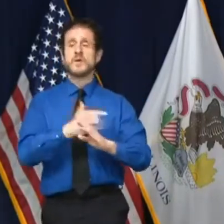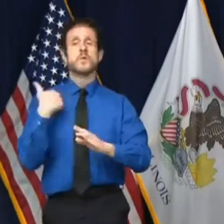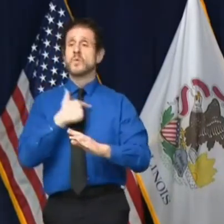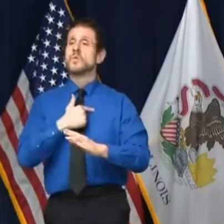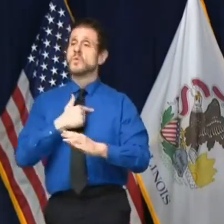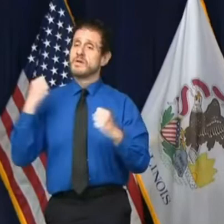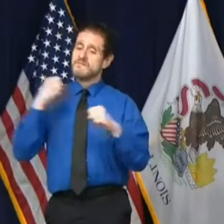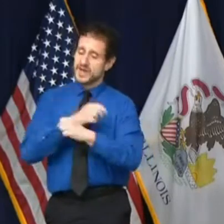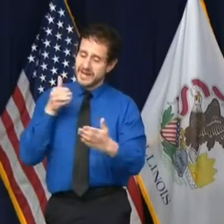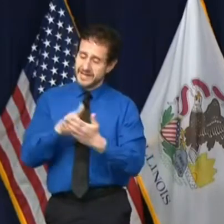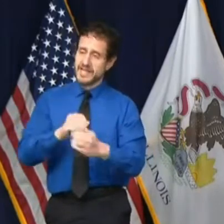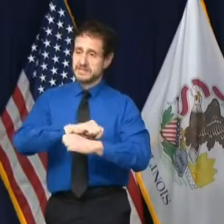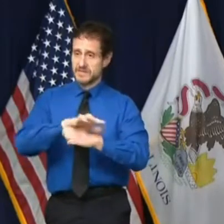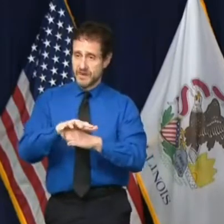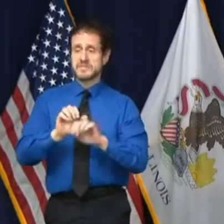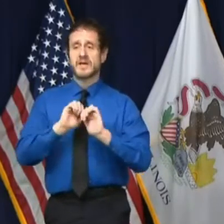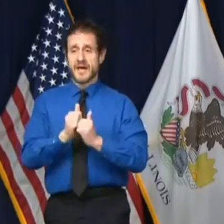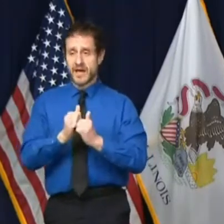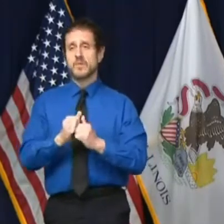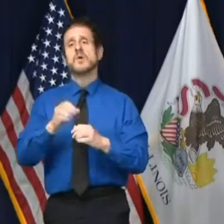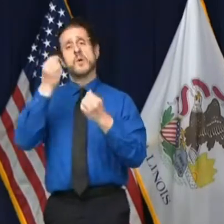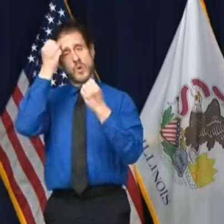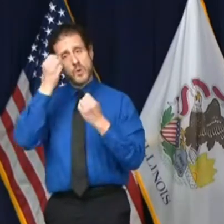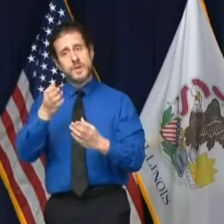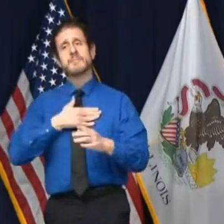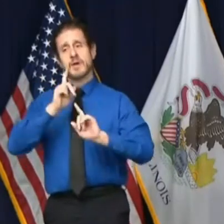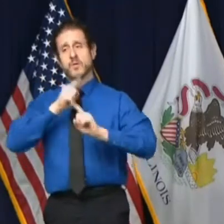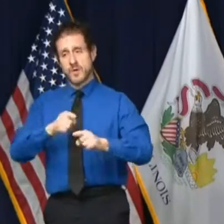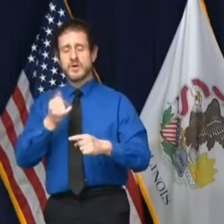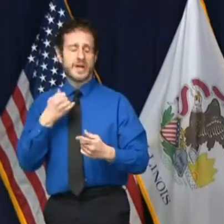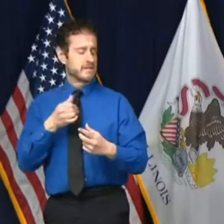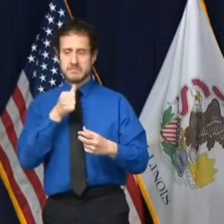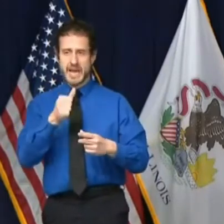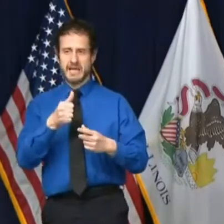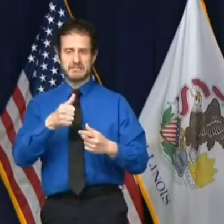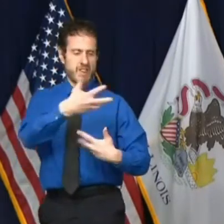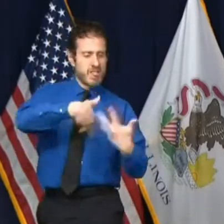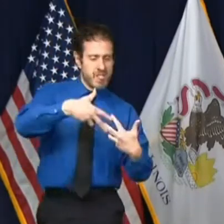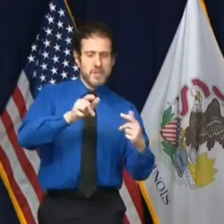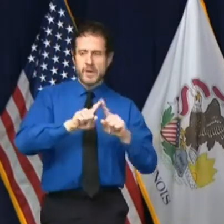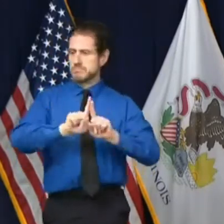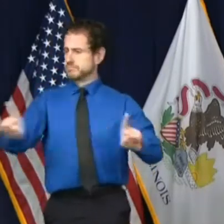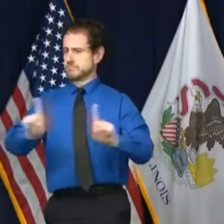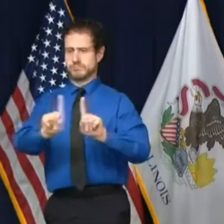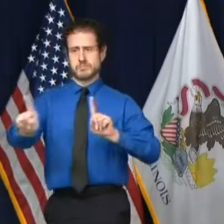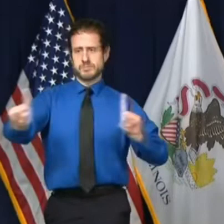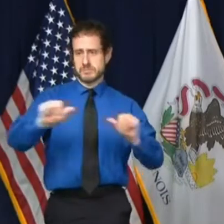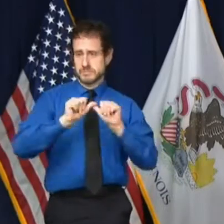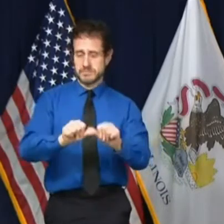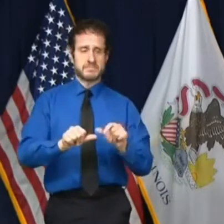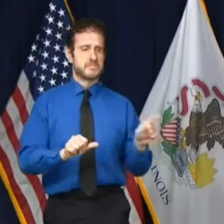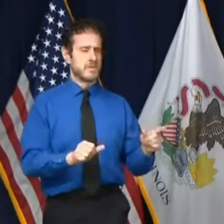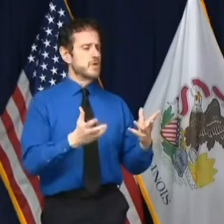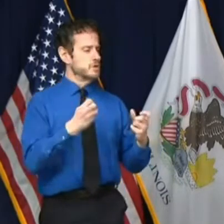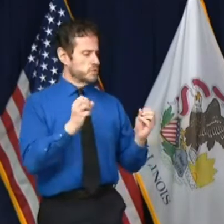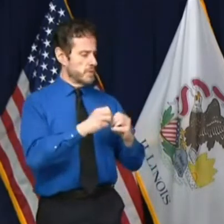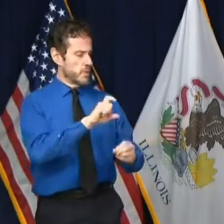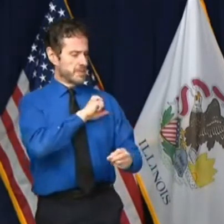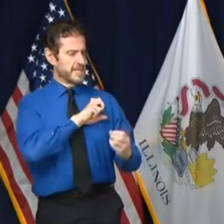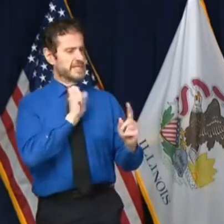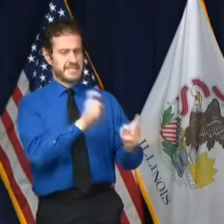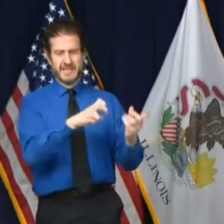obeying social distancing, obeying the orders that have been put in place. Would you like to see more citations issued as a deterrent? That is not something